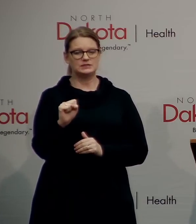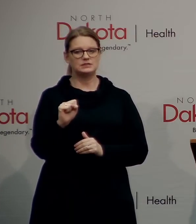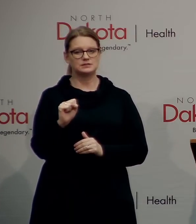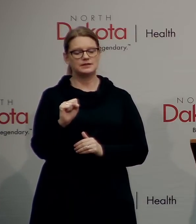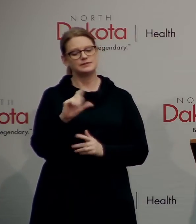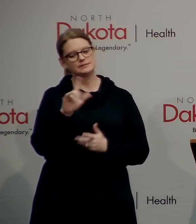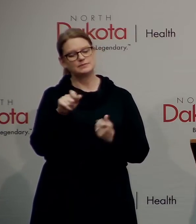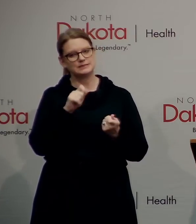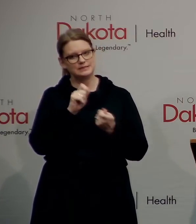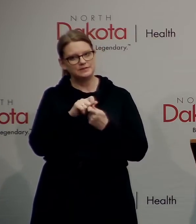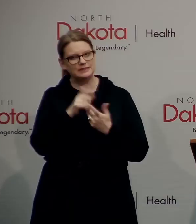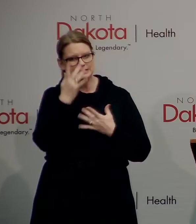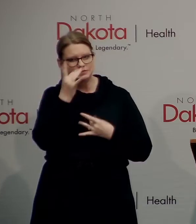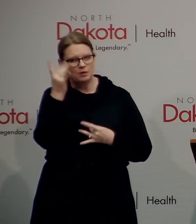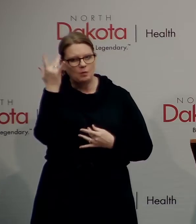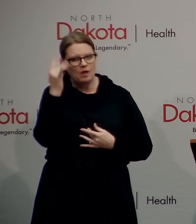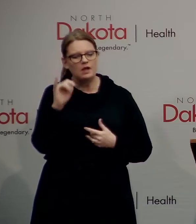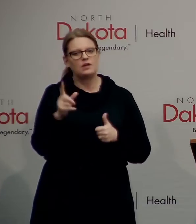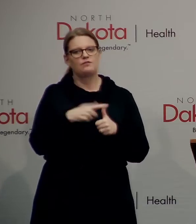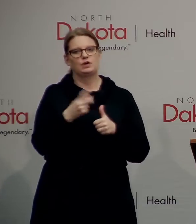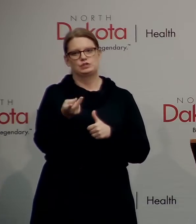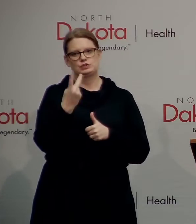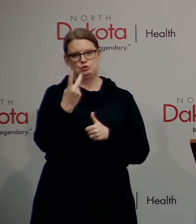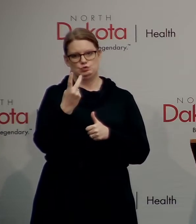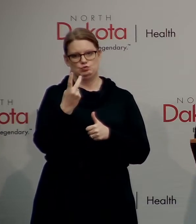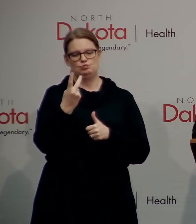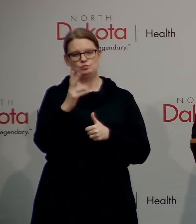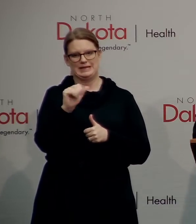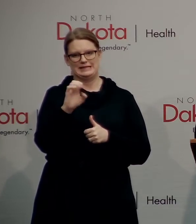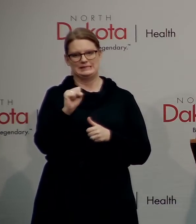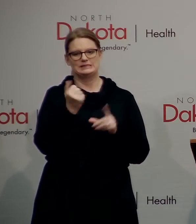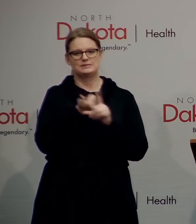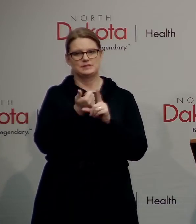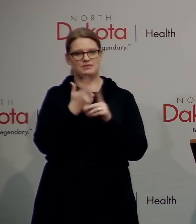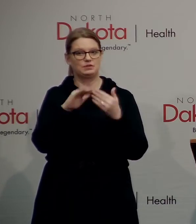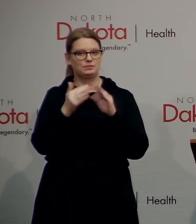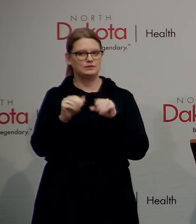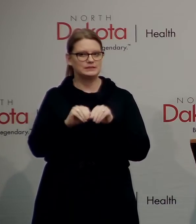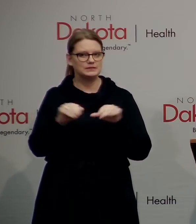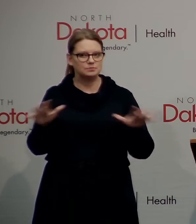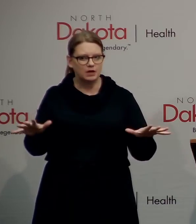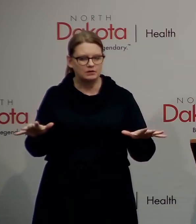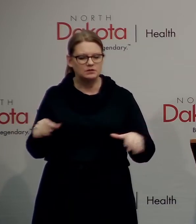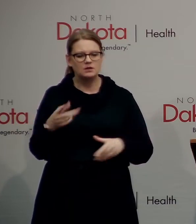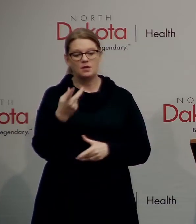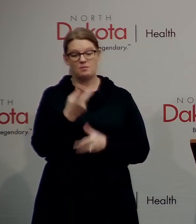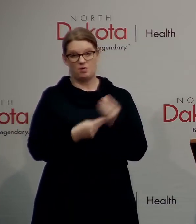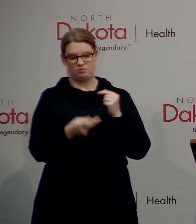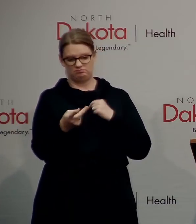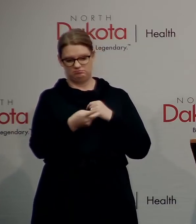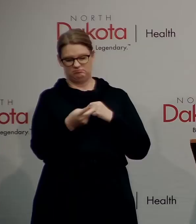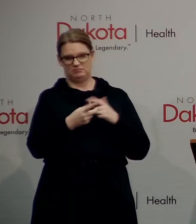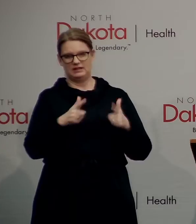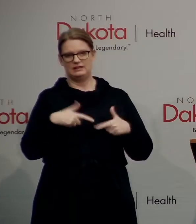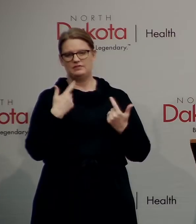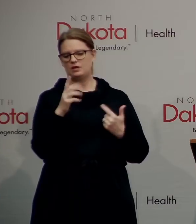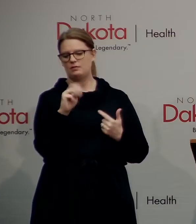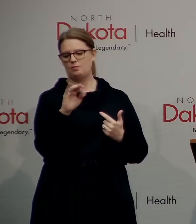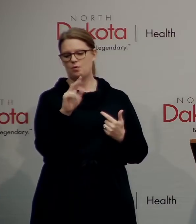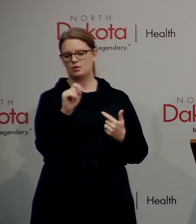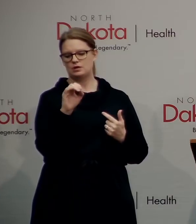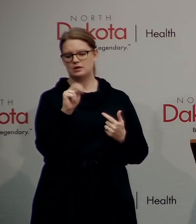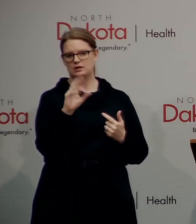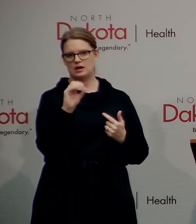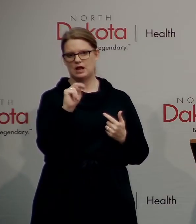particular interest because they're our first 2 cases of community spread. Both of those individuals are residents of Morton County. This brings our total